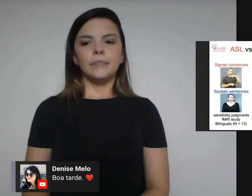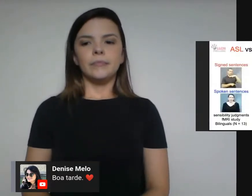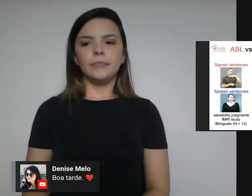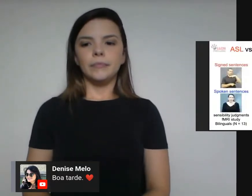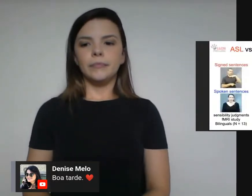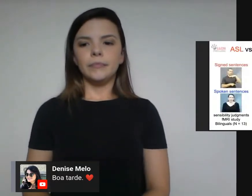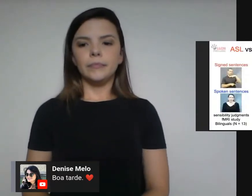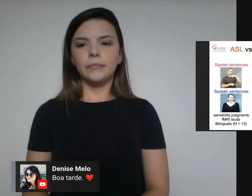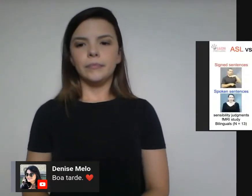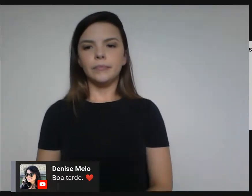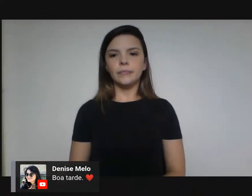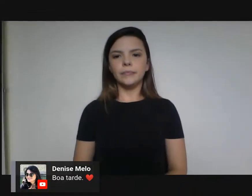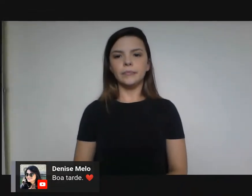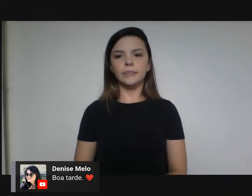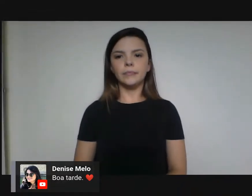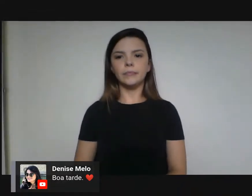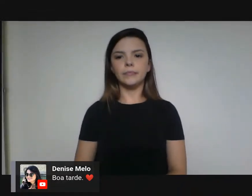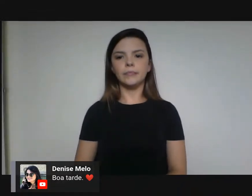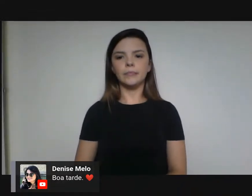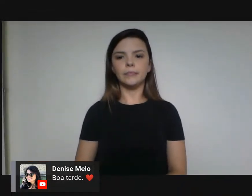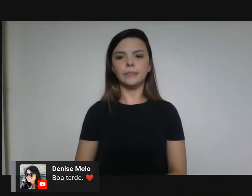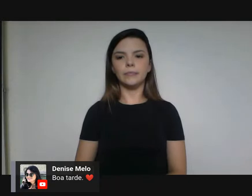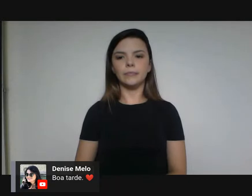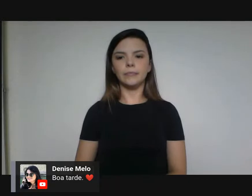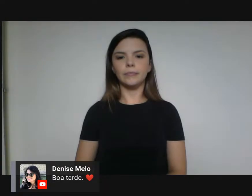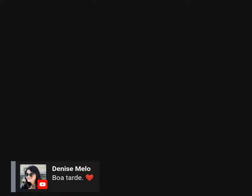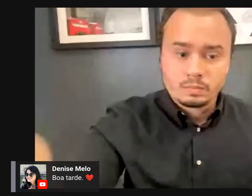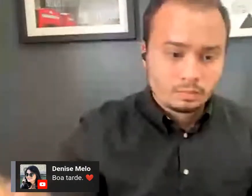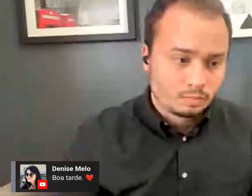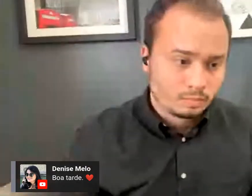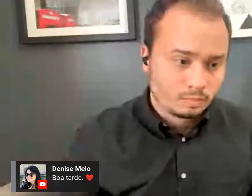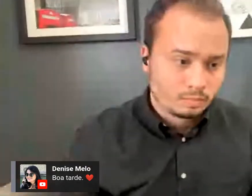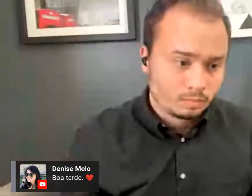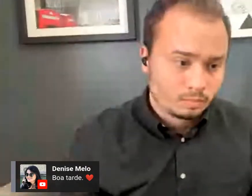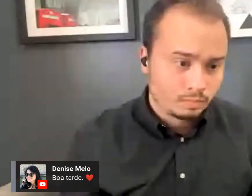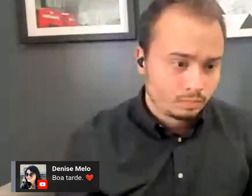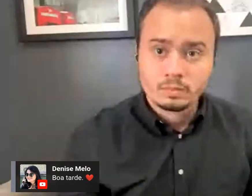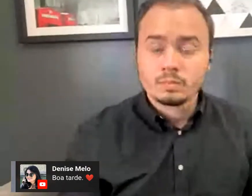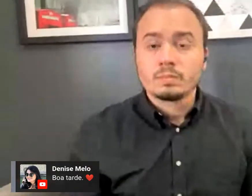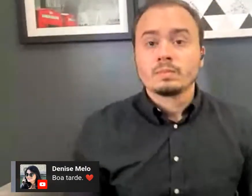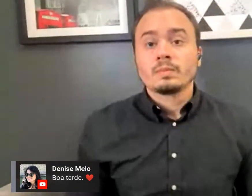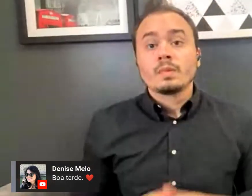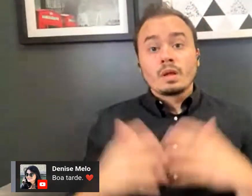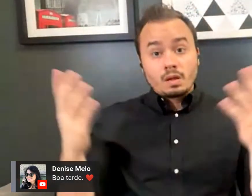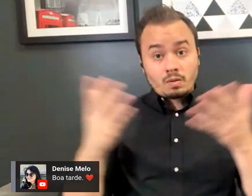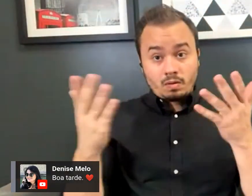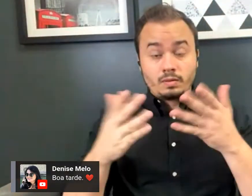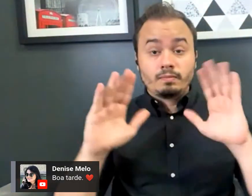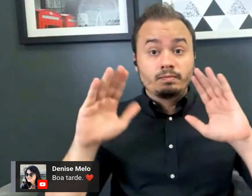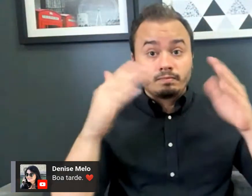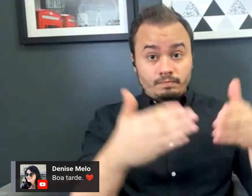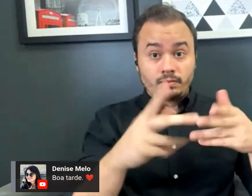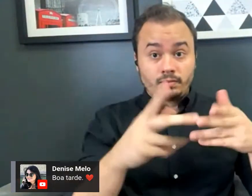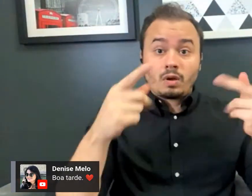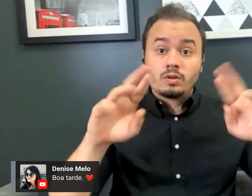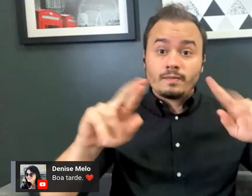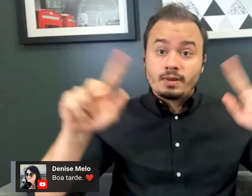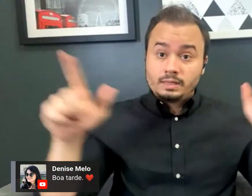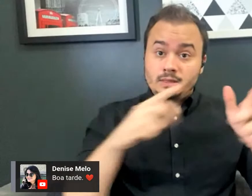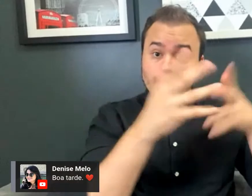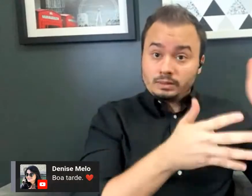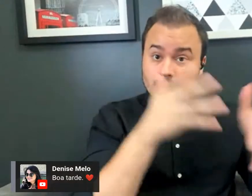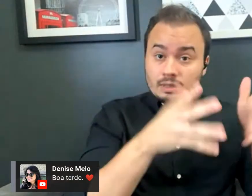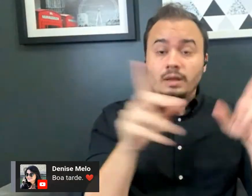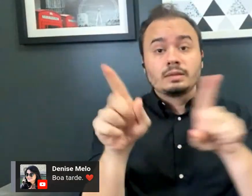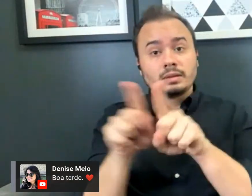So now moving to comprehension, looking at the differences between sign and speech with respect to comprehension. So